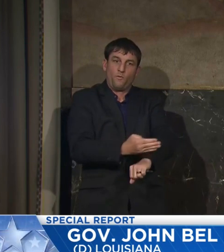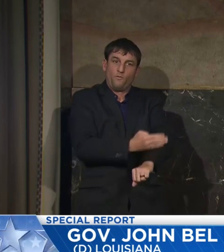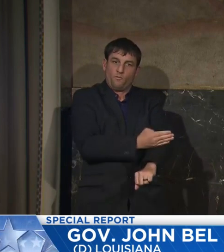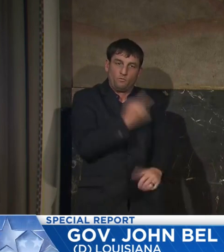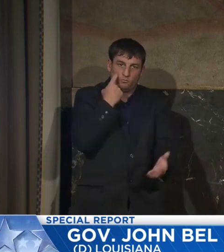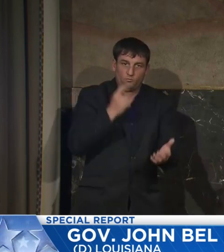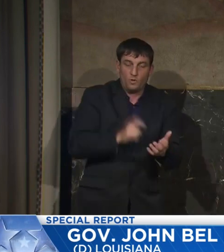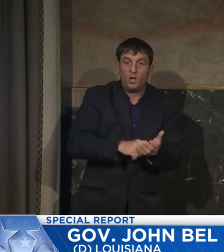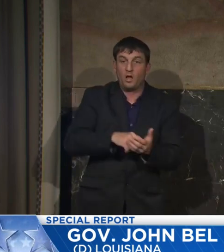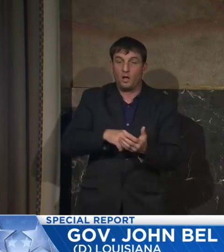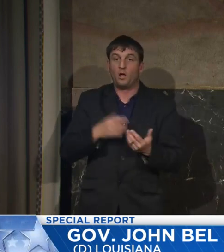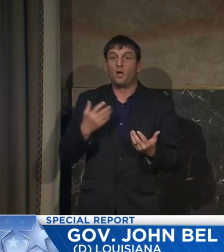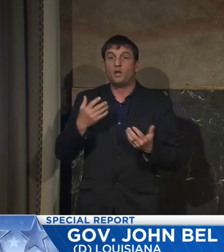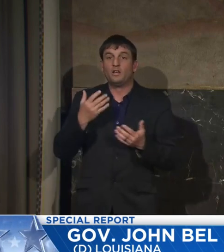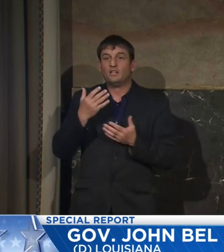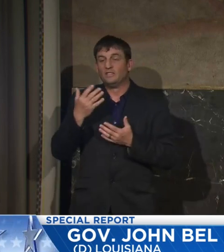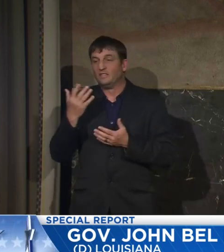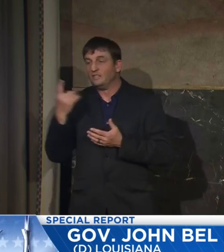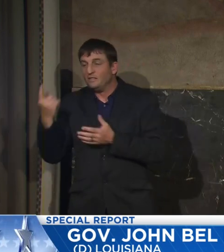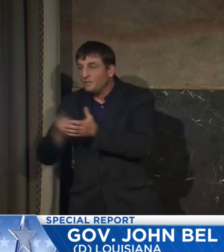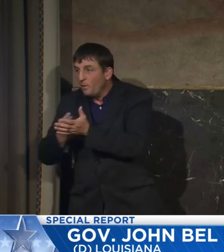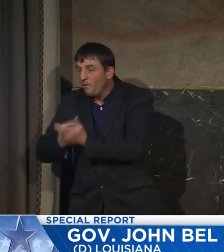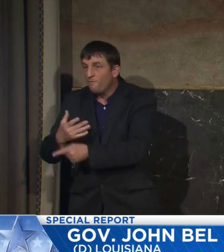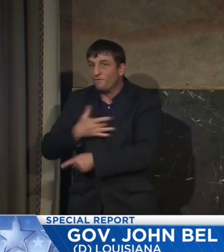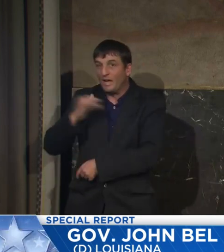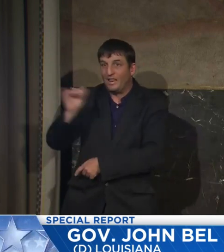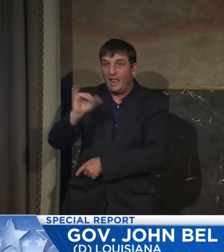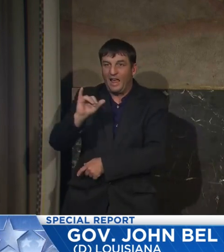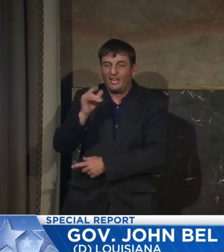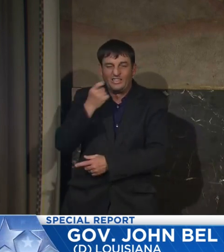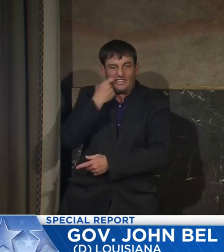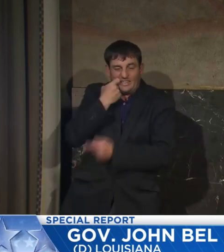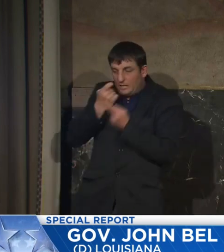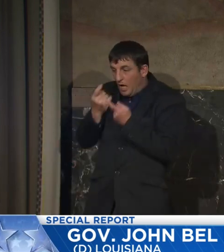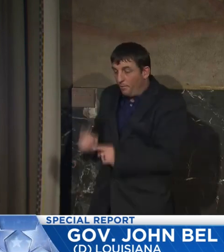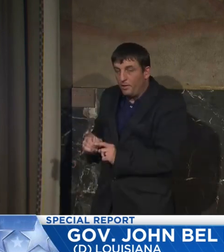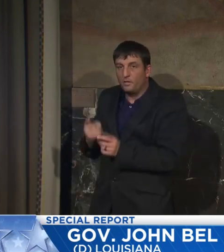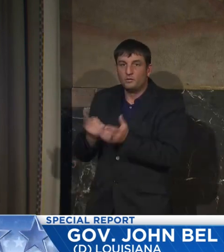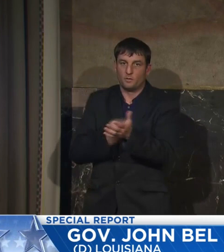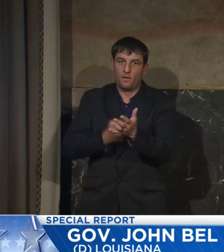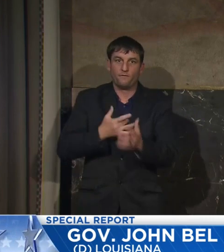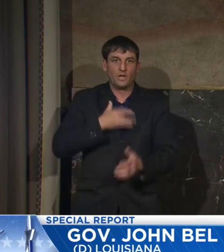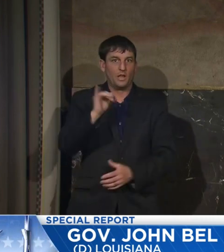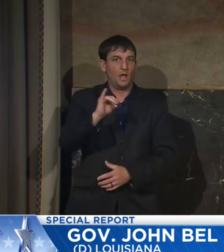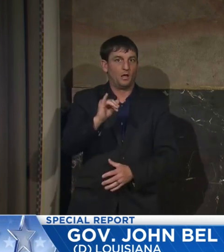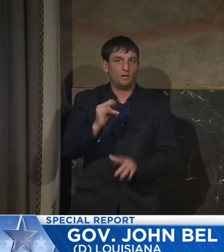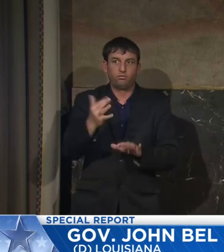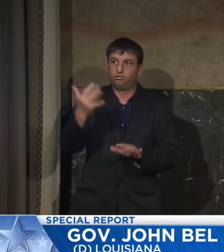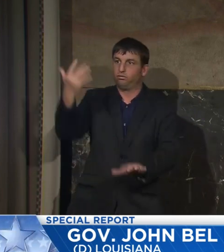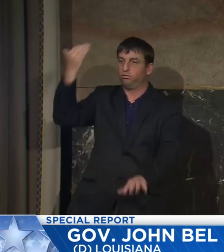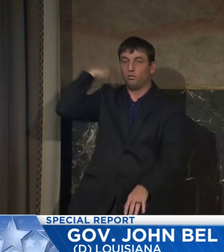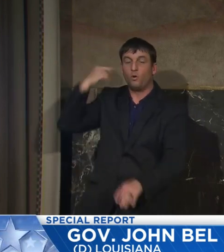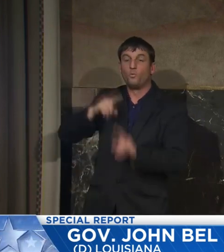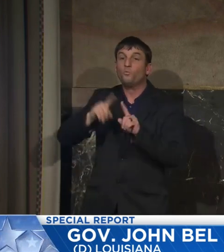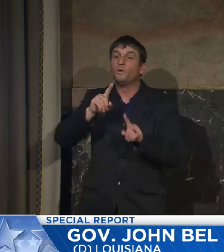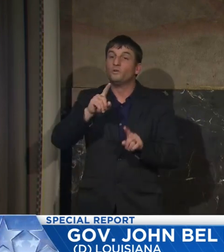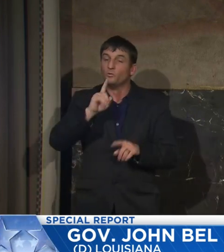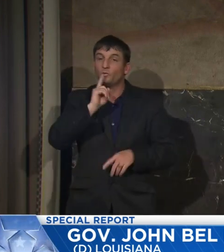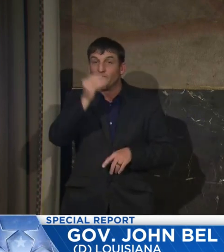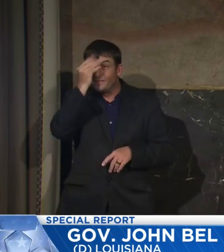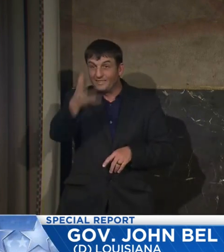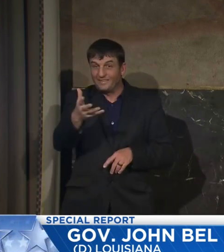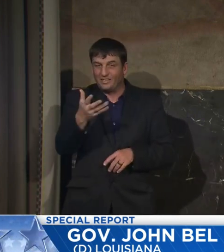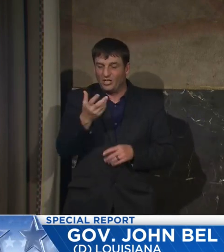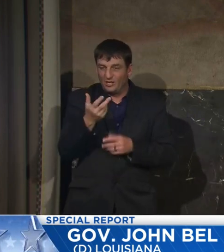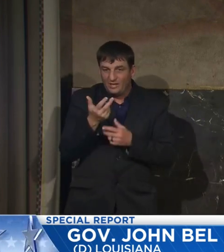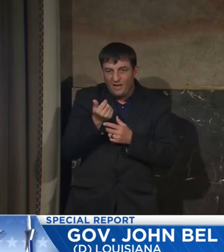some ways it seems like yesterday, and some ways it seems like a year ago. But it was just several weeks ago that we had the